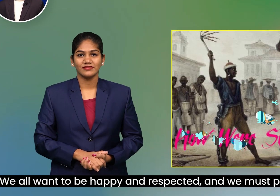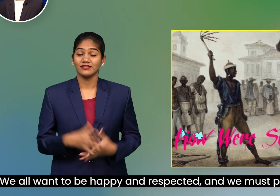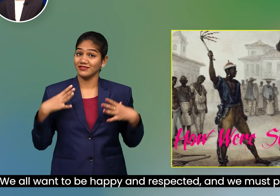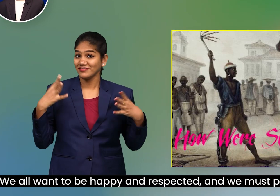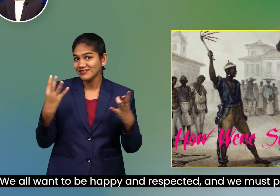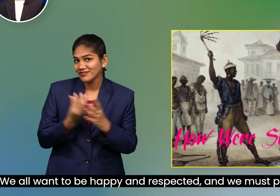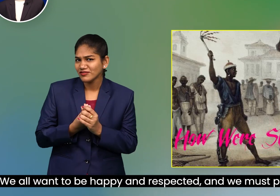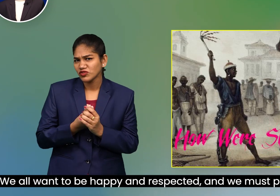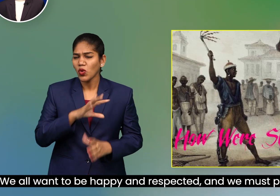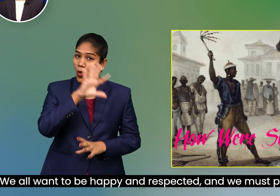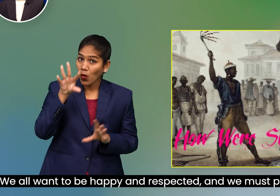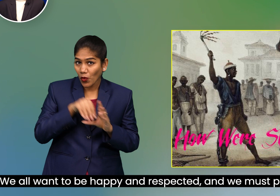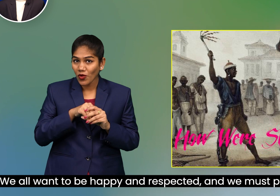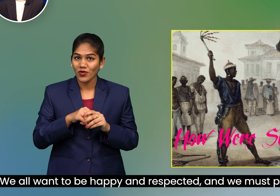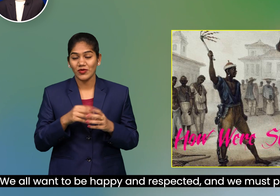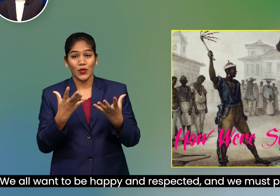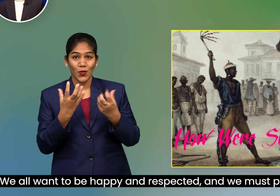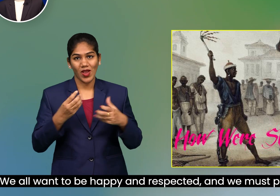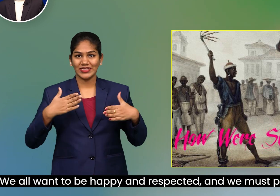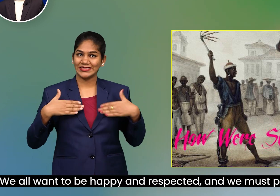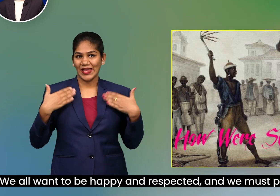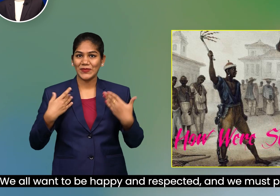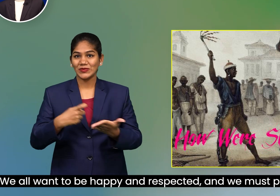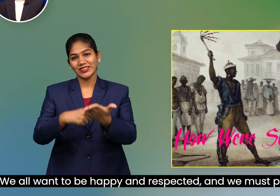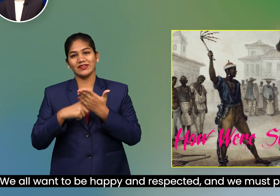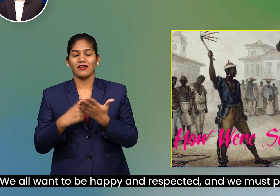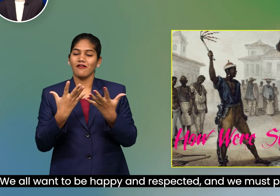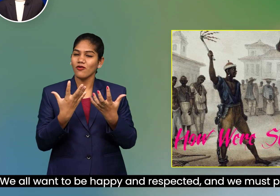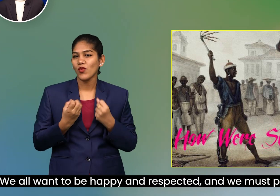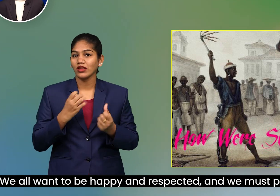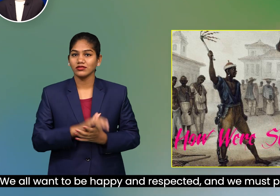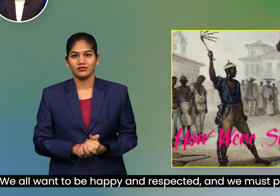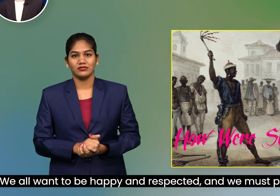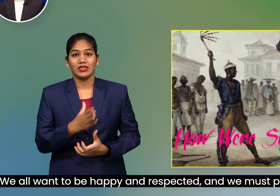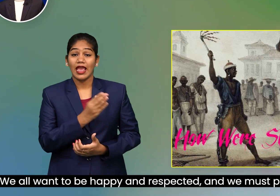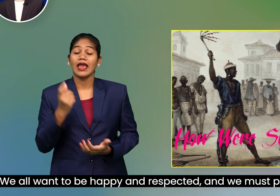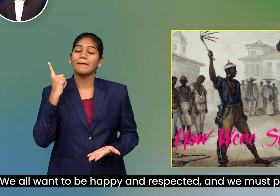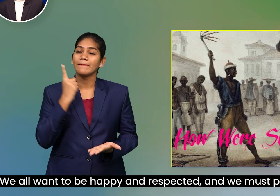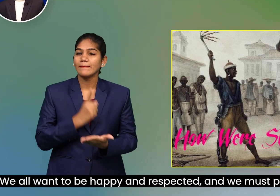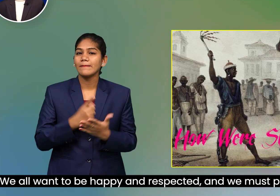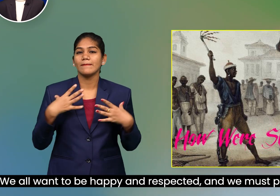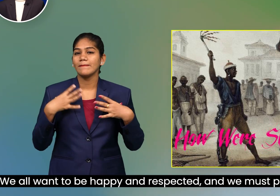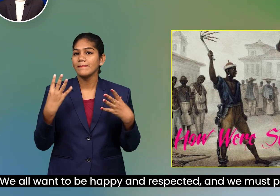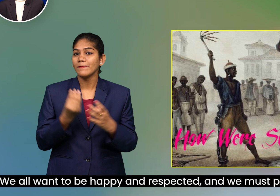We all want to be happy and respected, and we must protect everyone's